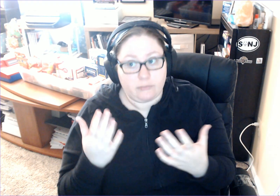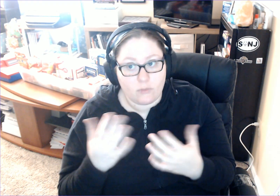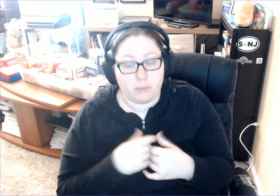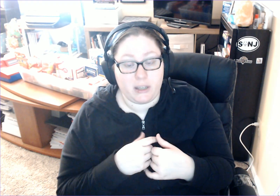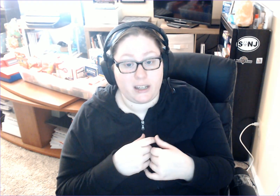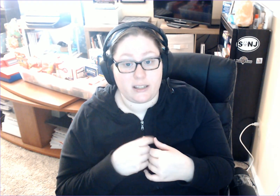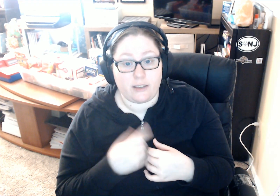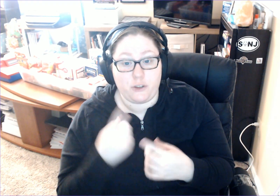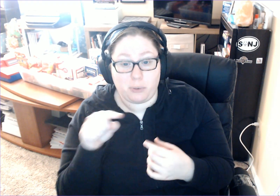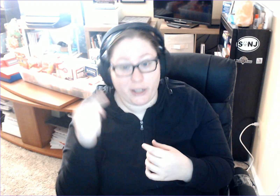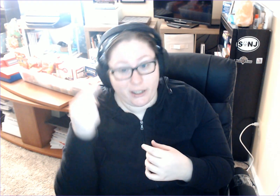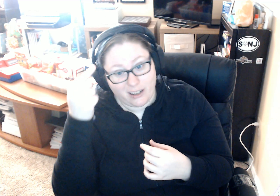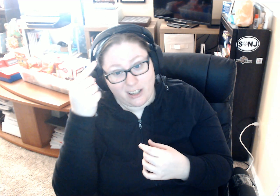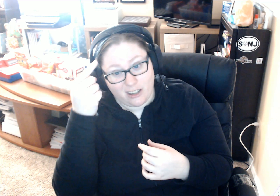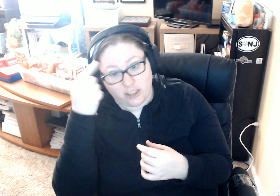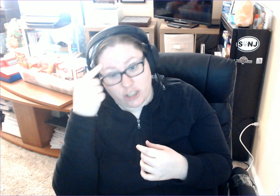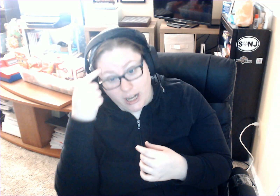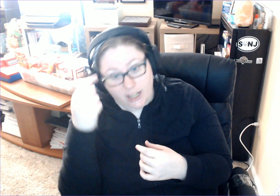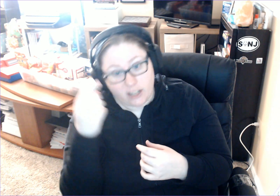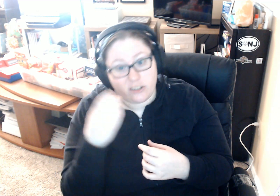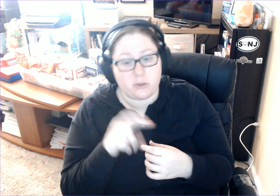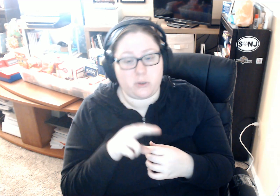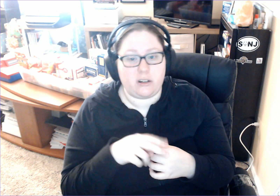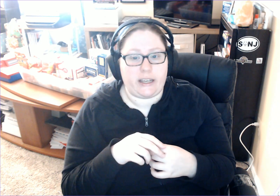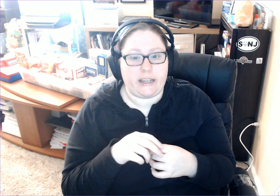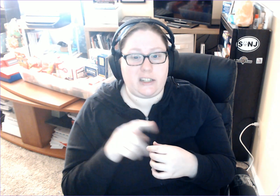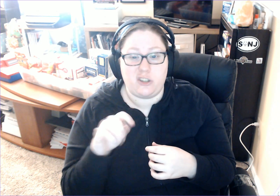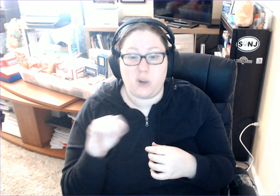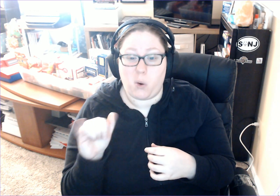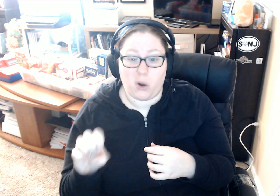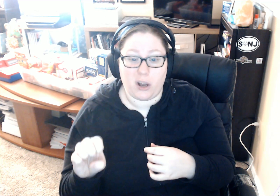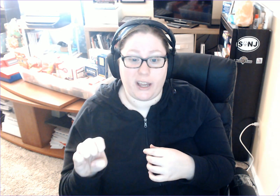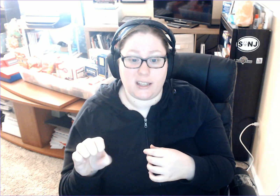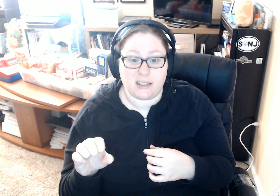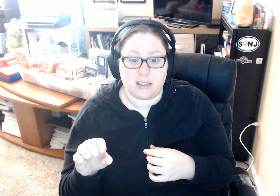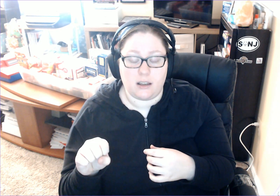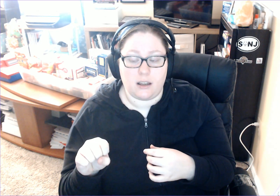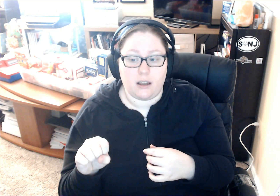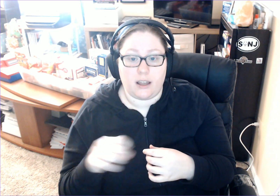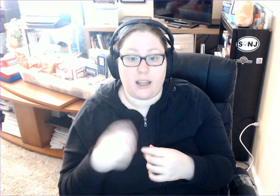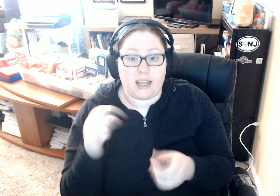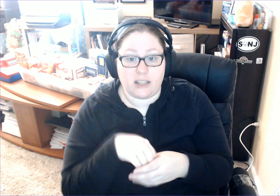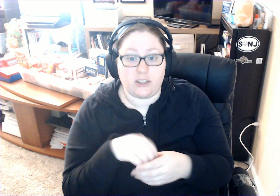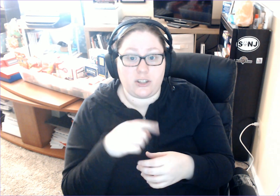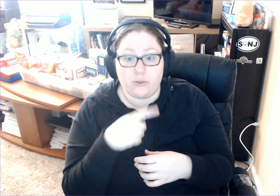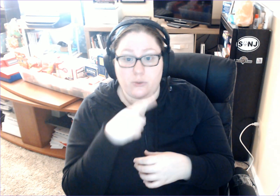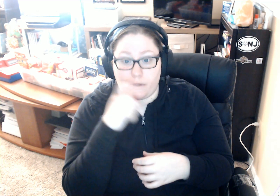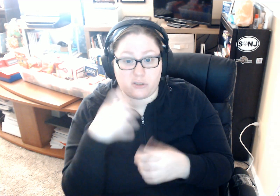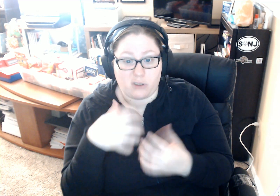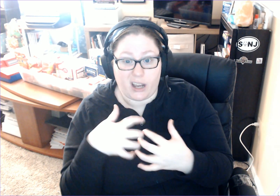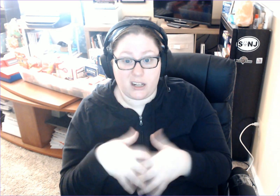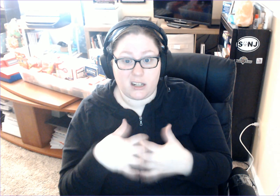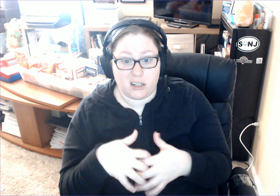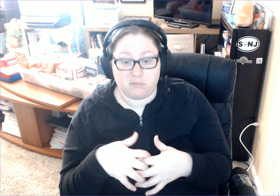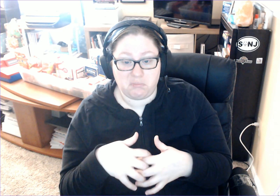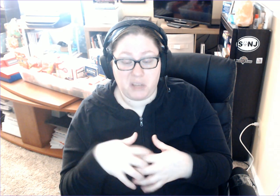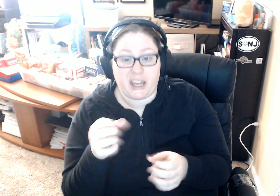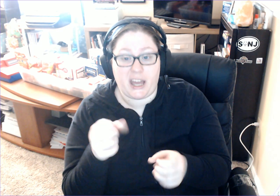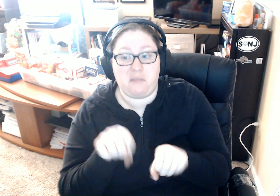because if you put change or like toys into the dryer, it can break